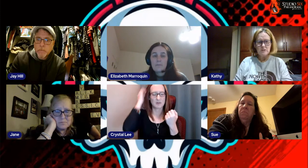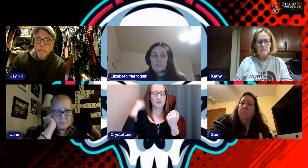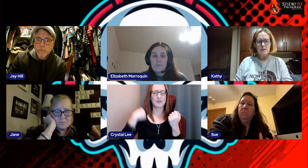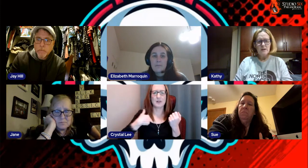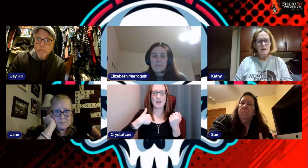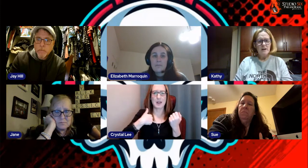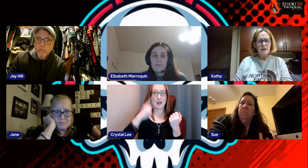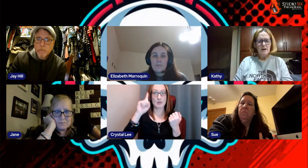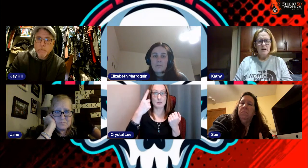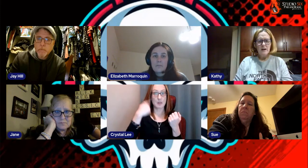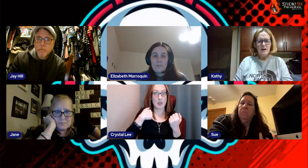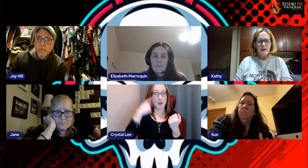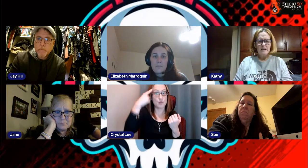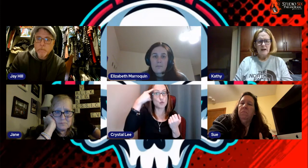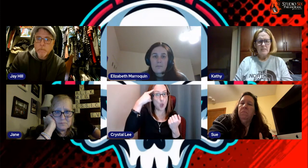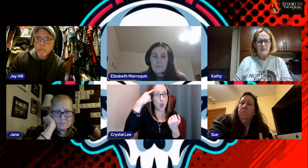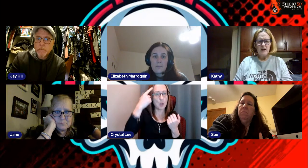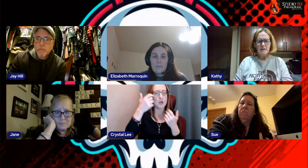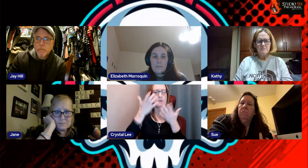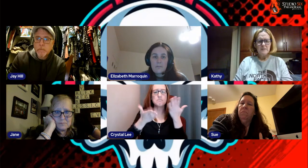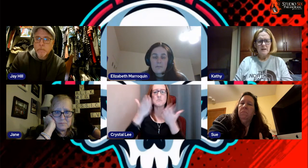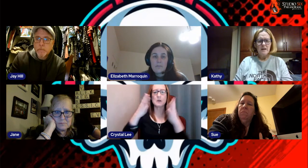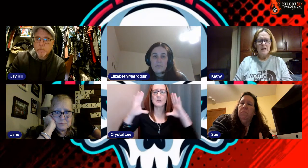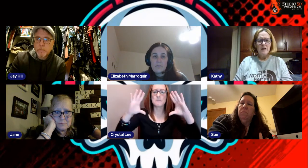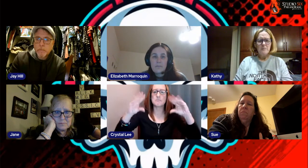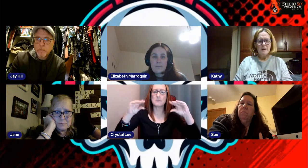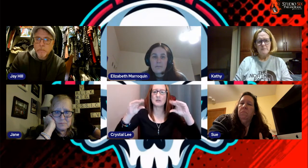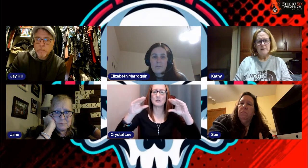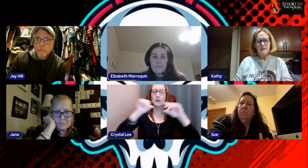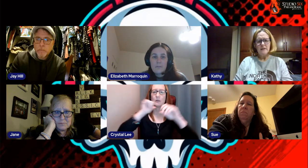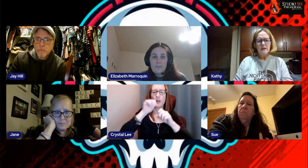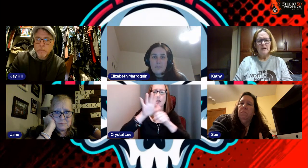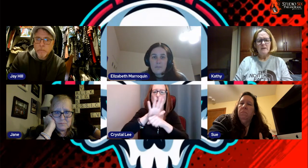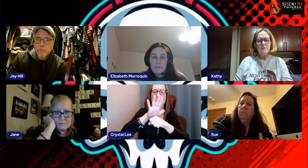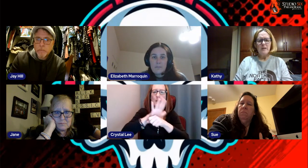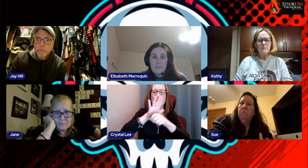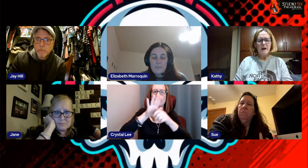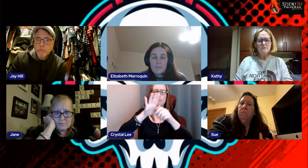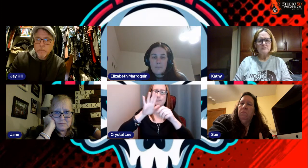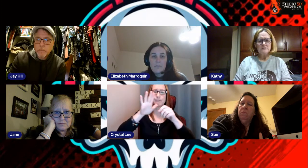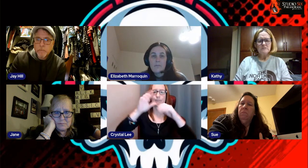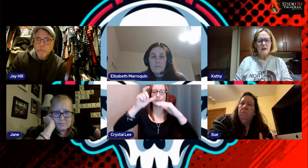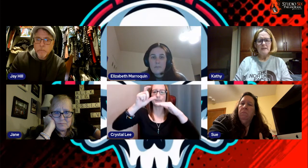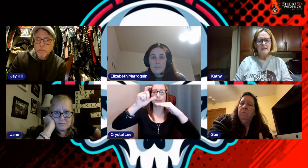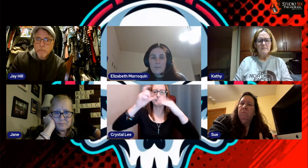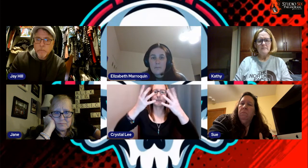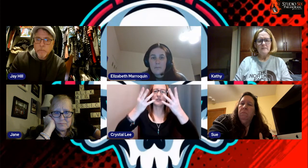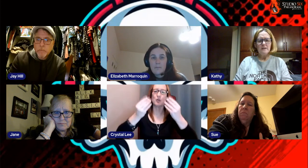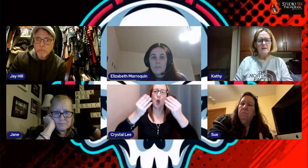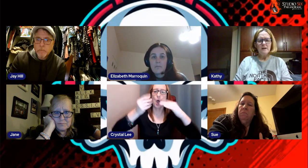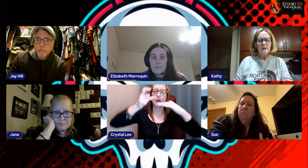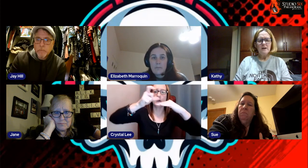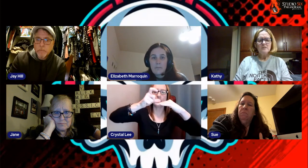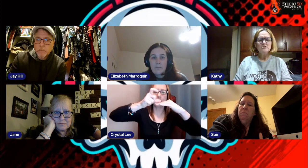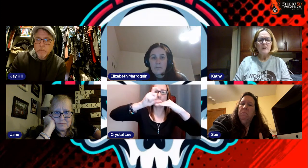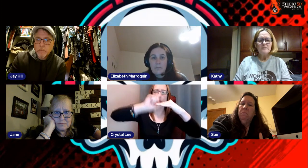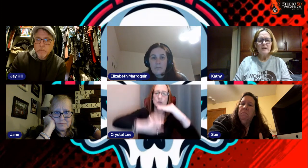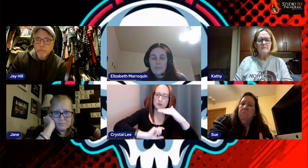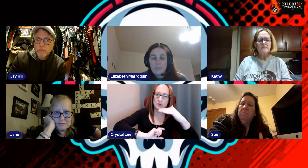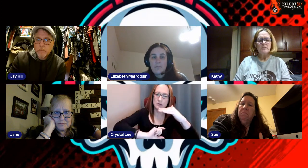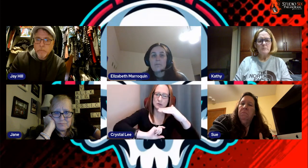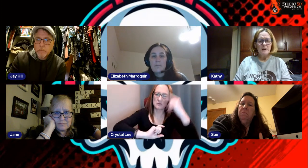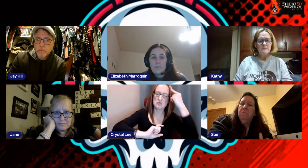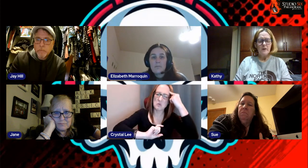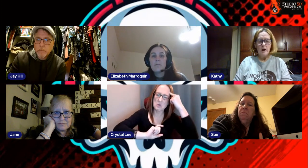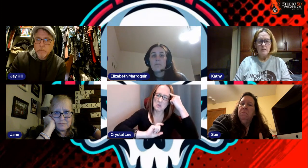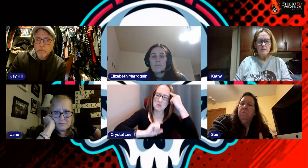smash. And I thought maybe the mattress is not enough, soft enough